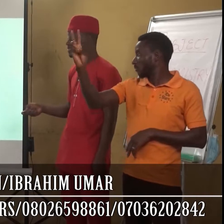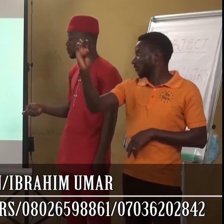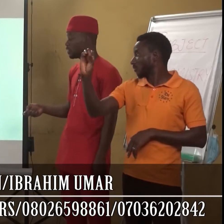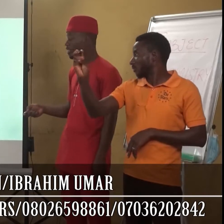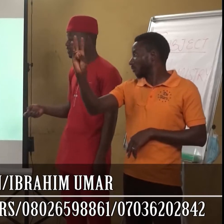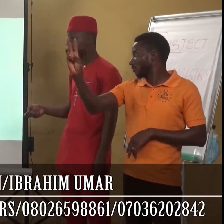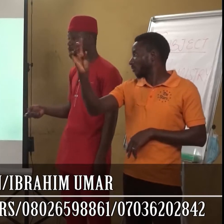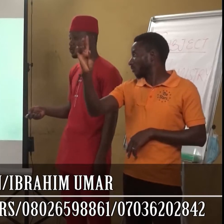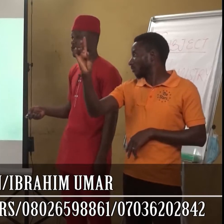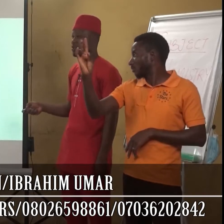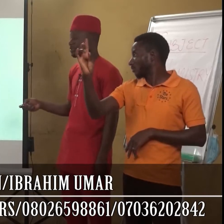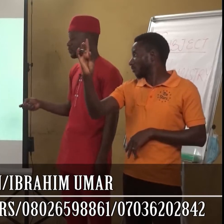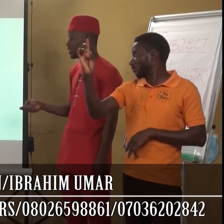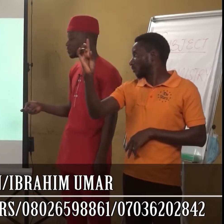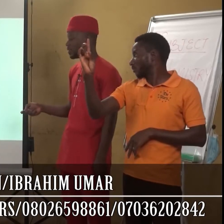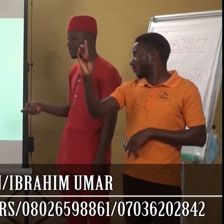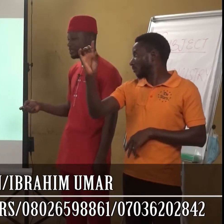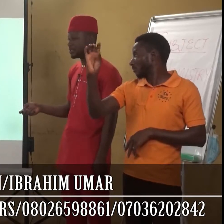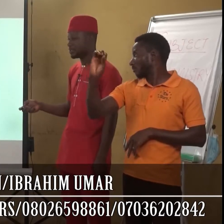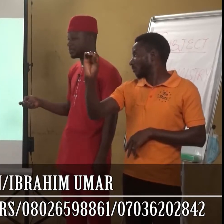070-3620-2842. And Mr. Williams Ishakun